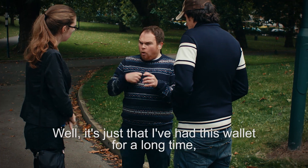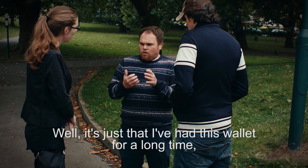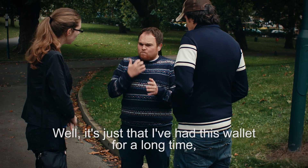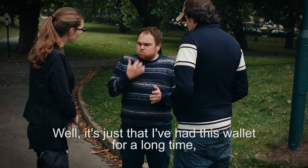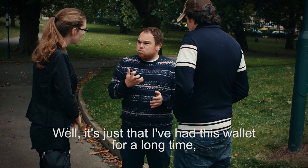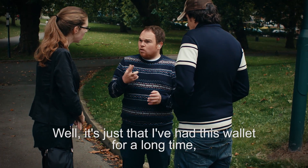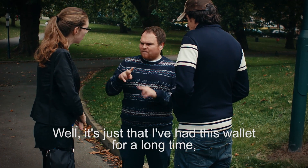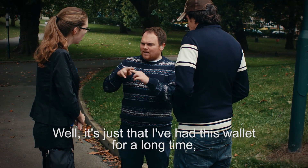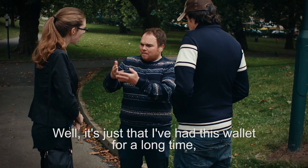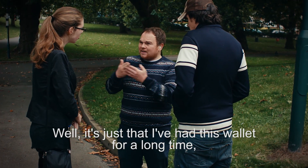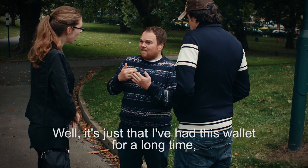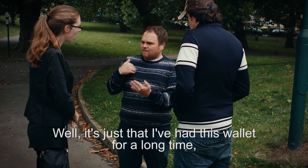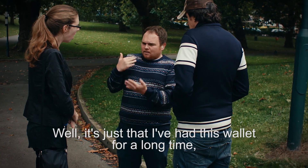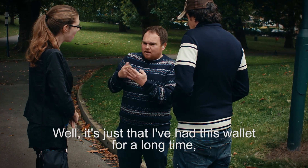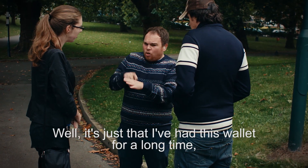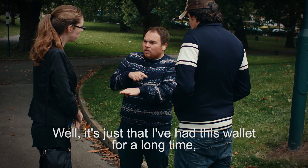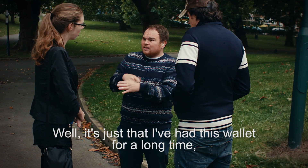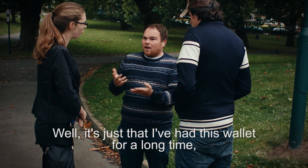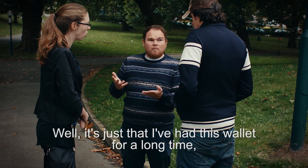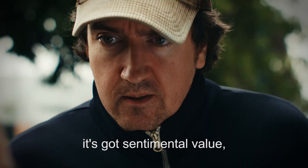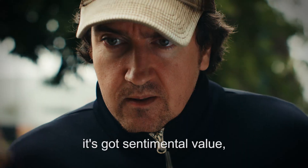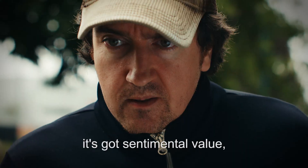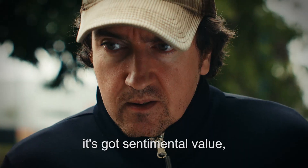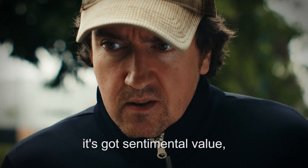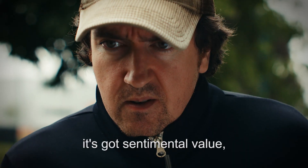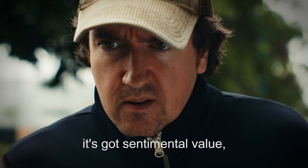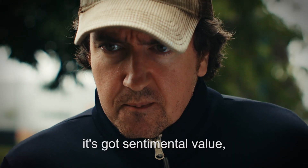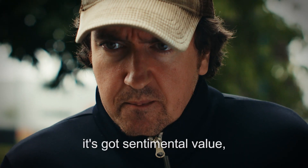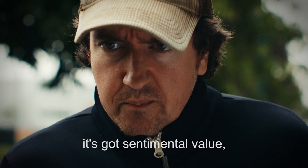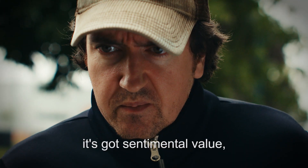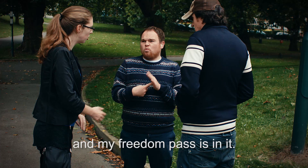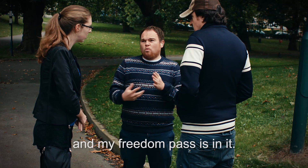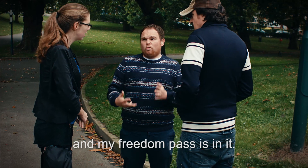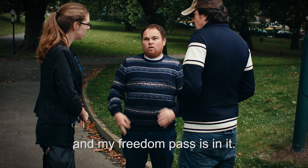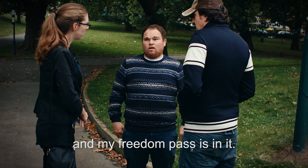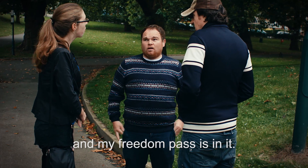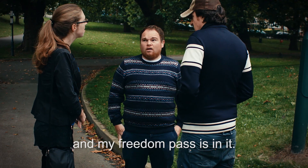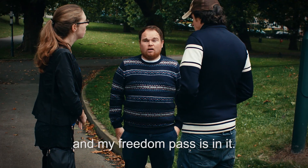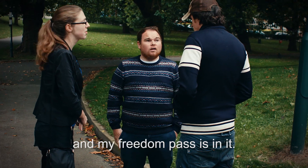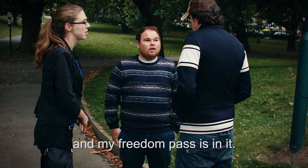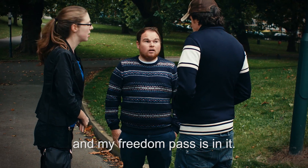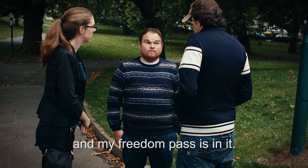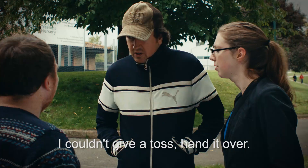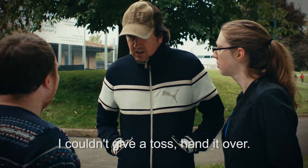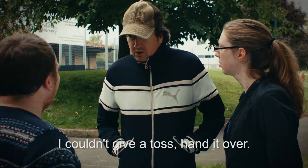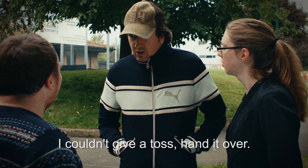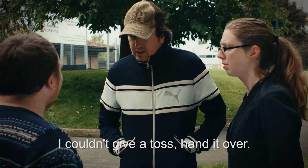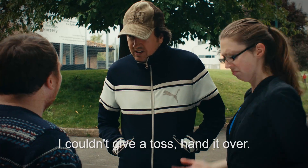Well, it's just I've had this wallet for a long time. It's got sentimental value and my freedom pass is in it. I couldn't give a toss. Hand it